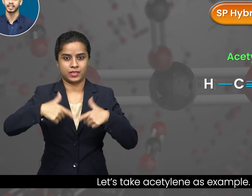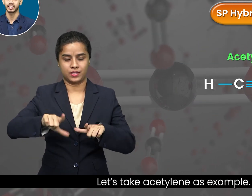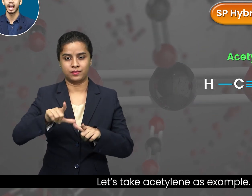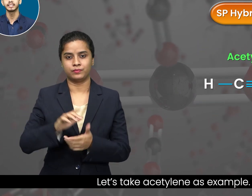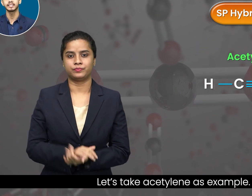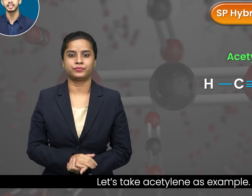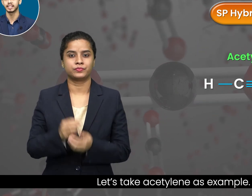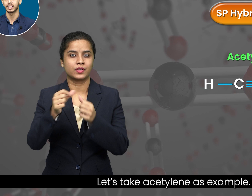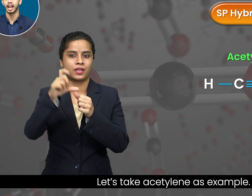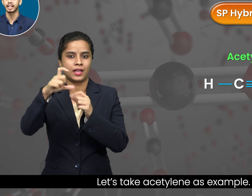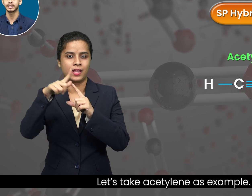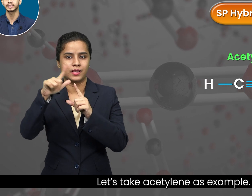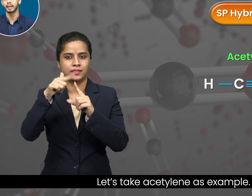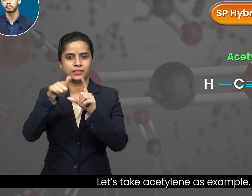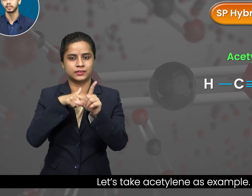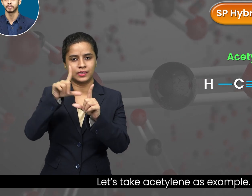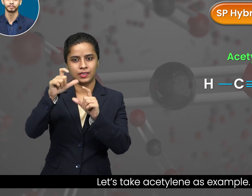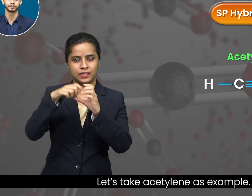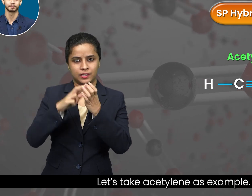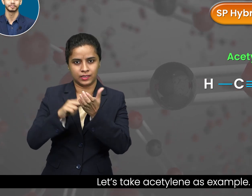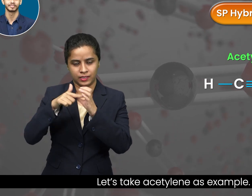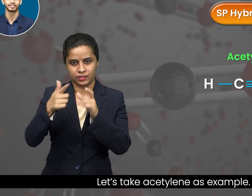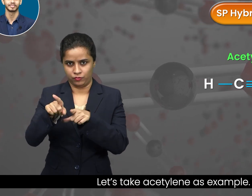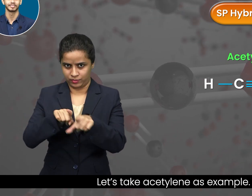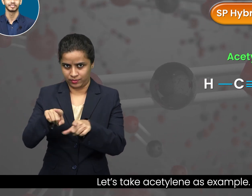Let's take acetylene as example.